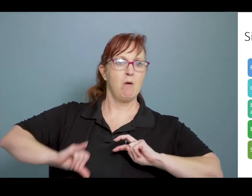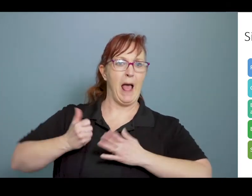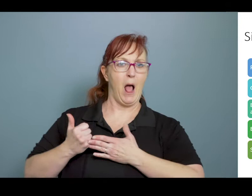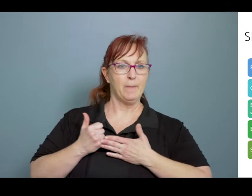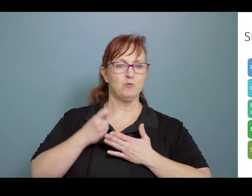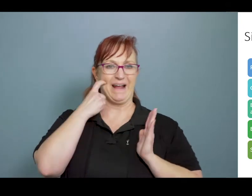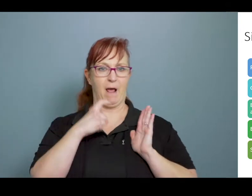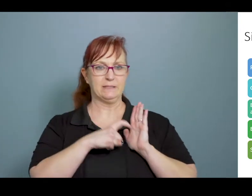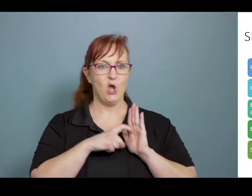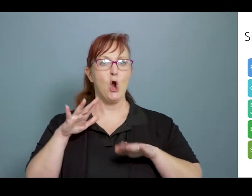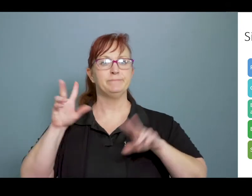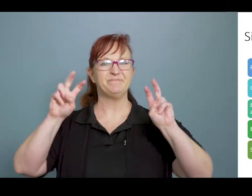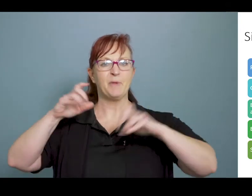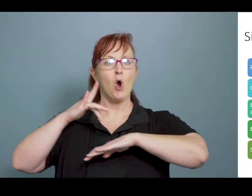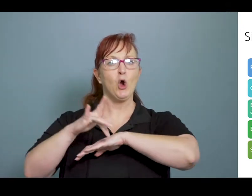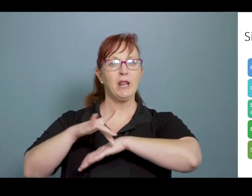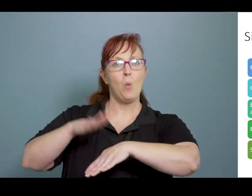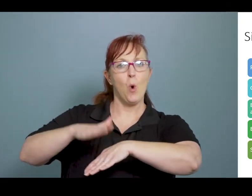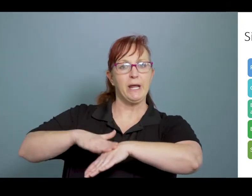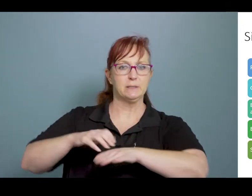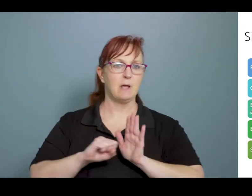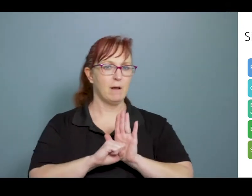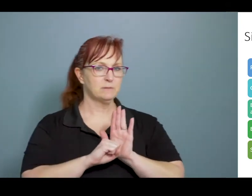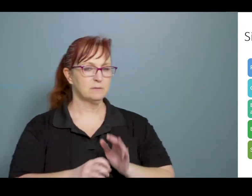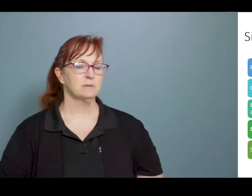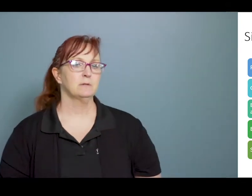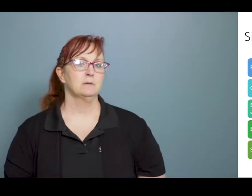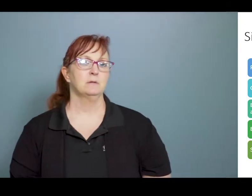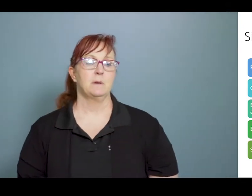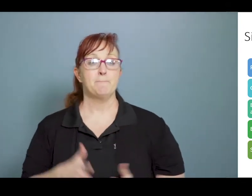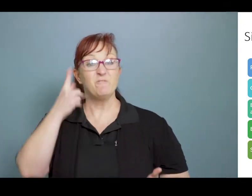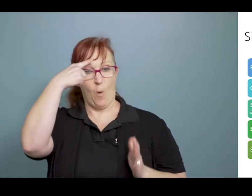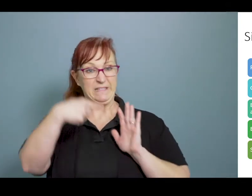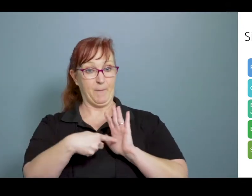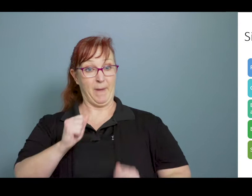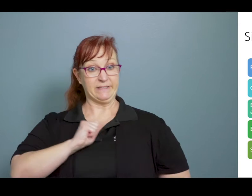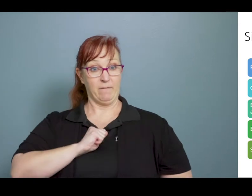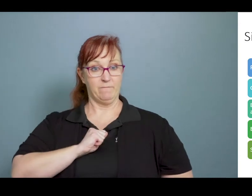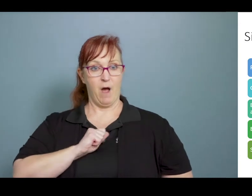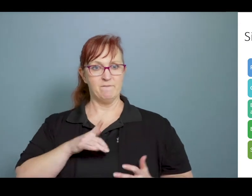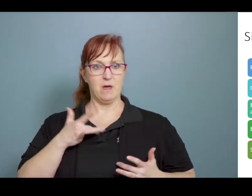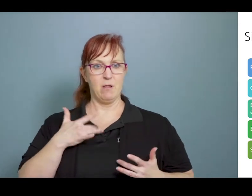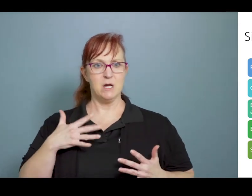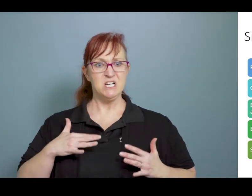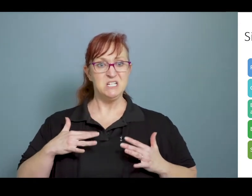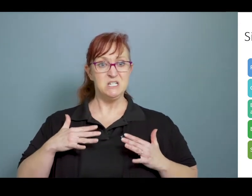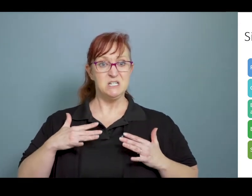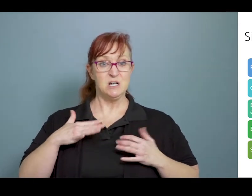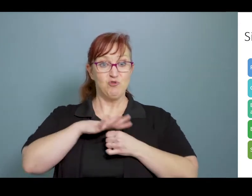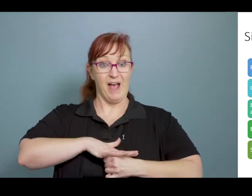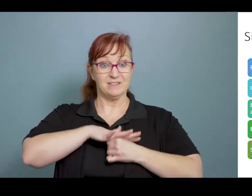see those as early warning signs. So for me, if I'm starting to get stressed, before I know